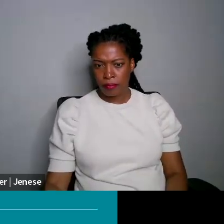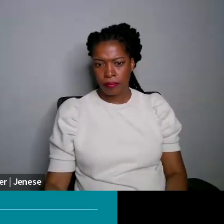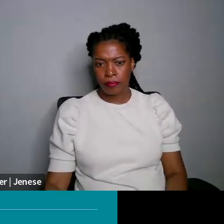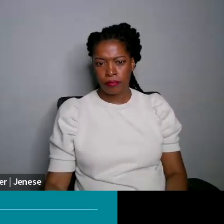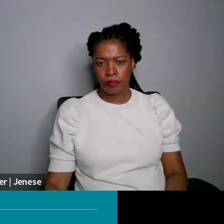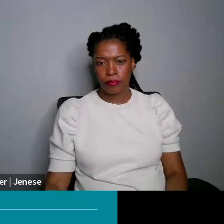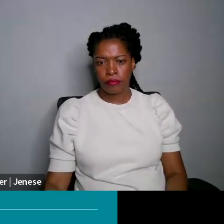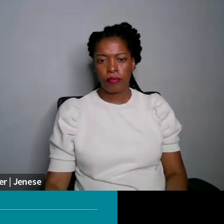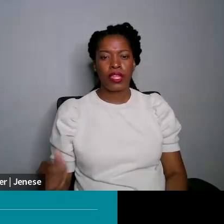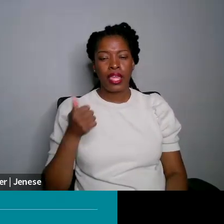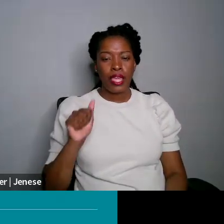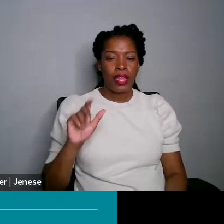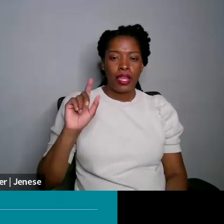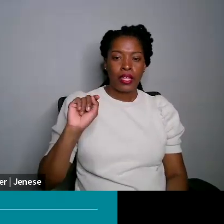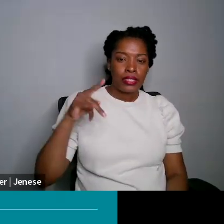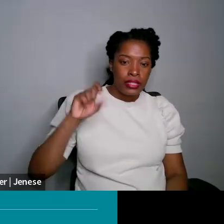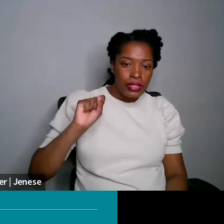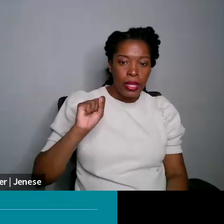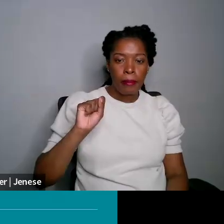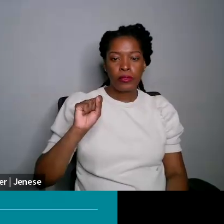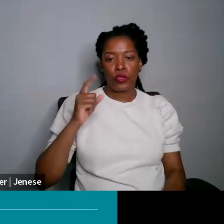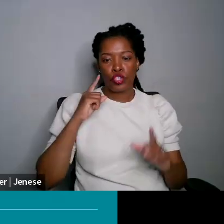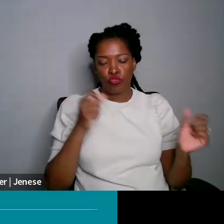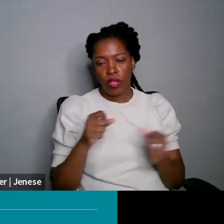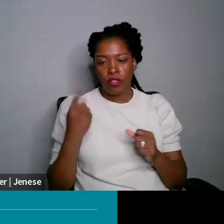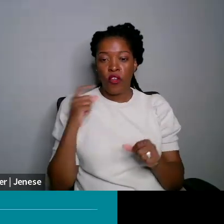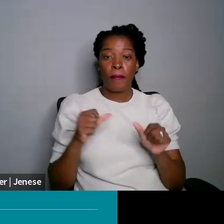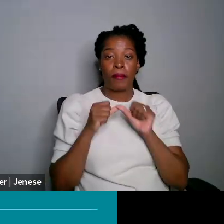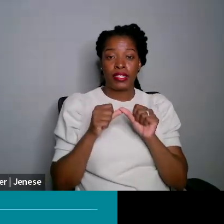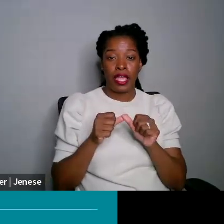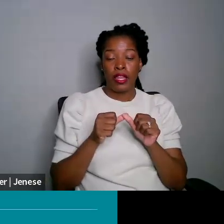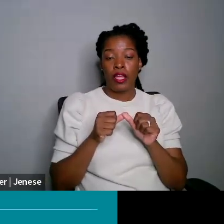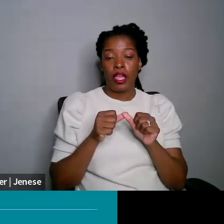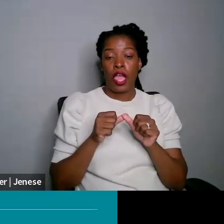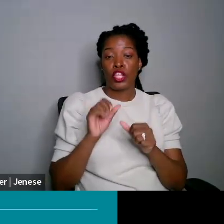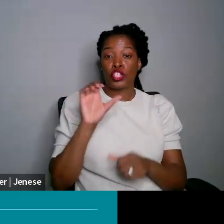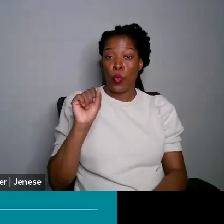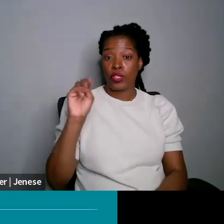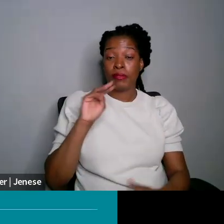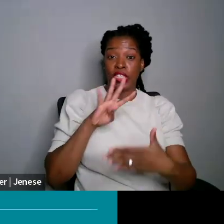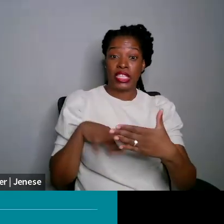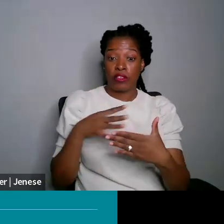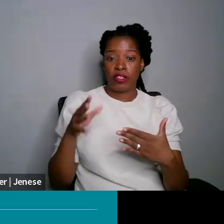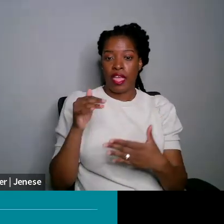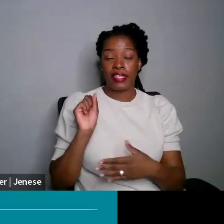strategies for maintaining a consistent social media schedule as a business owner with